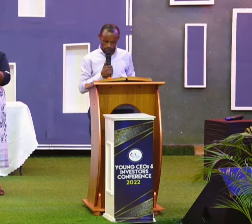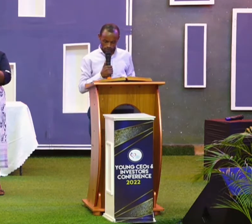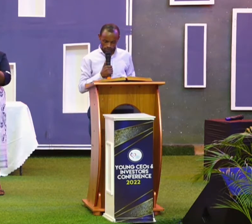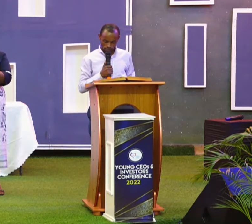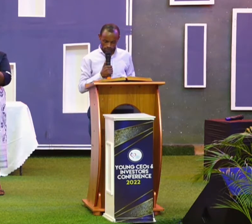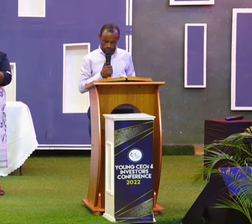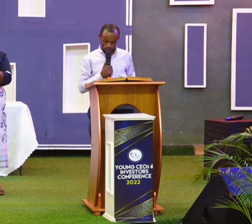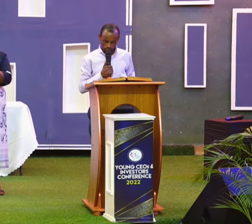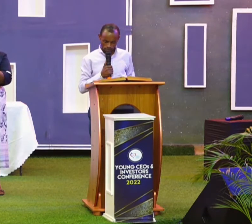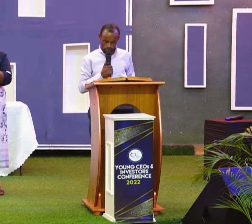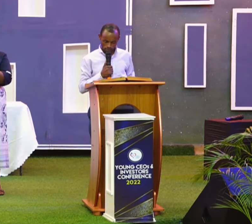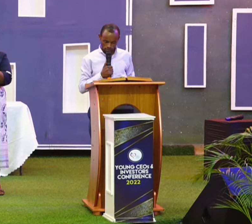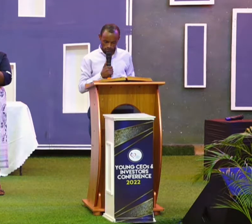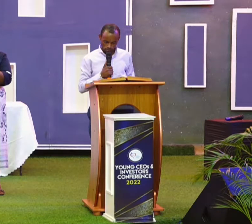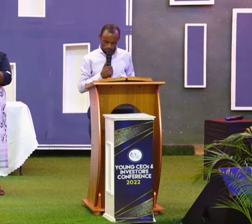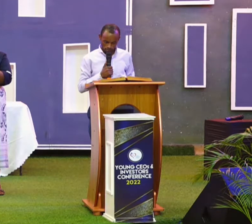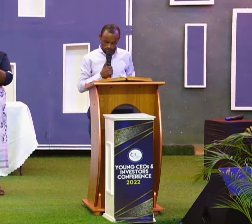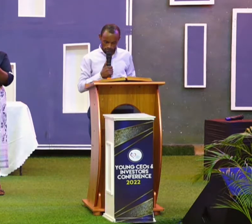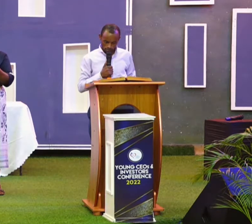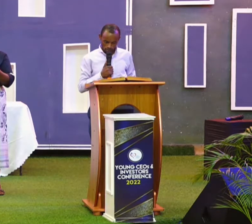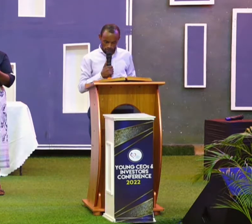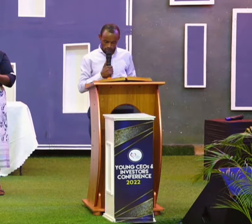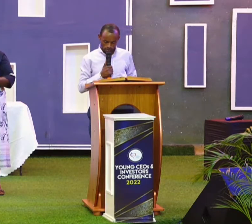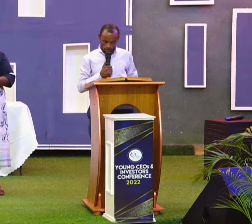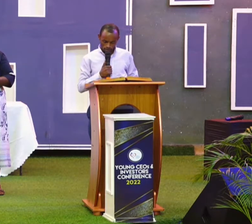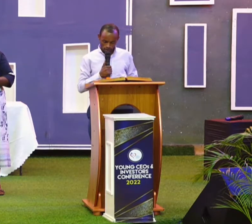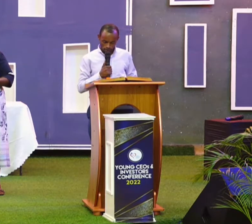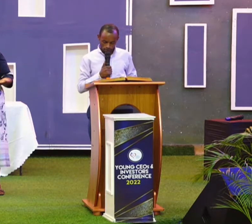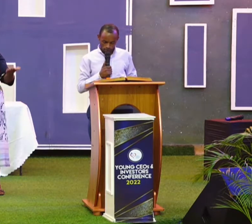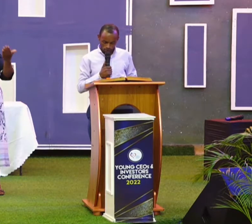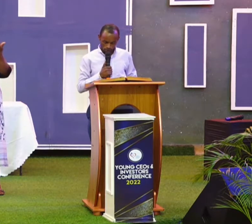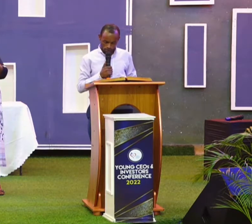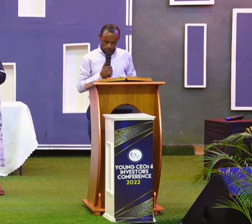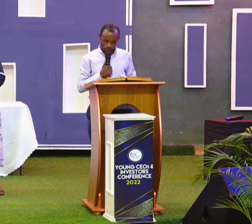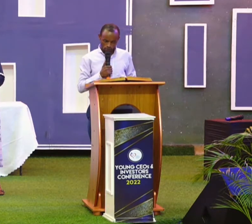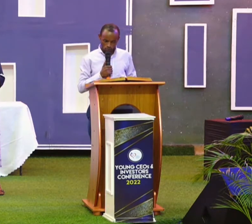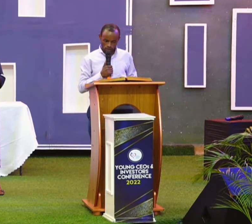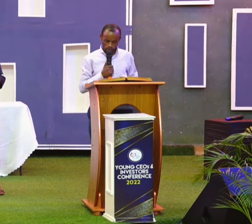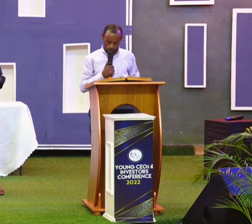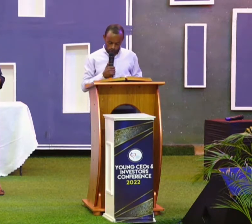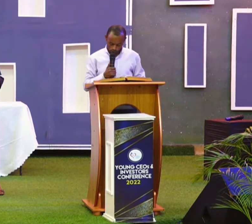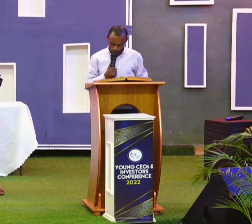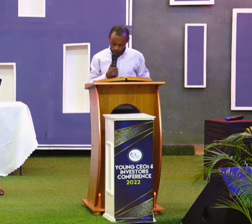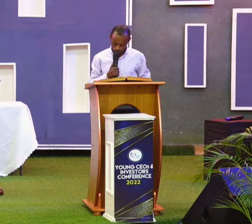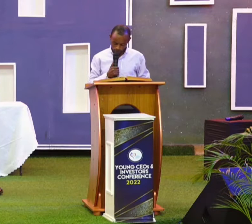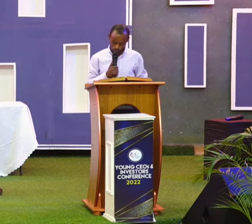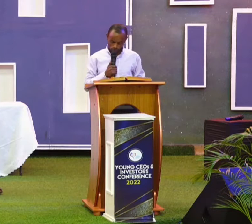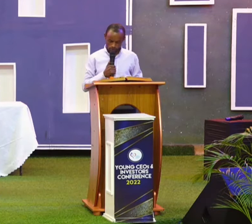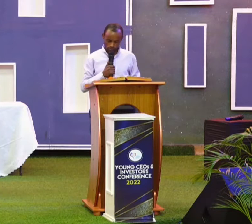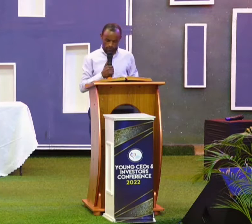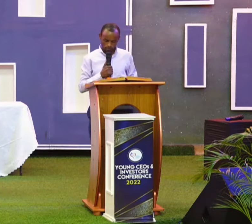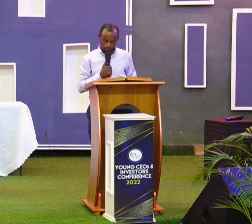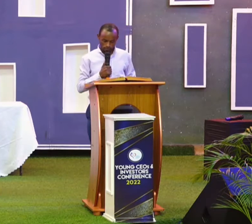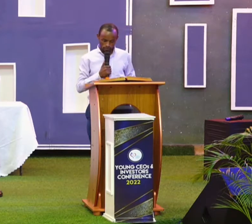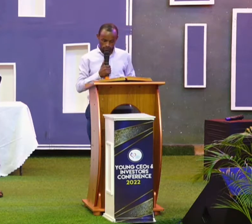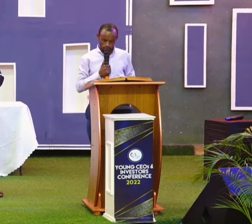endala zigamba, omulimu gonna guliko amagoba ge guleeta. Other versions say that every work has profit that it brings. Naye